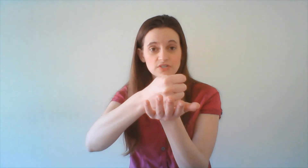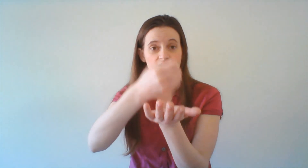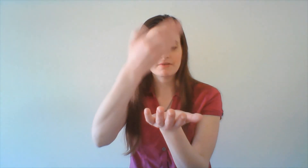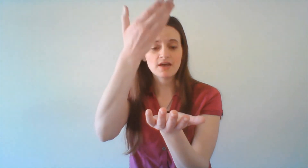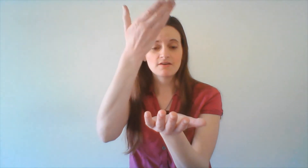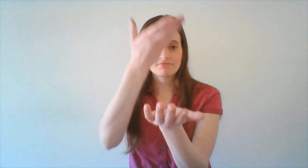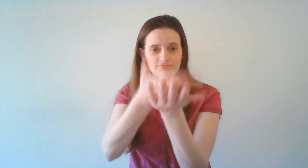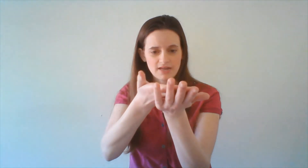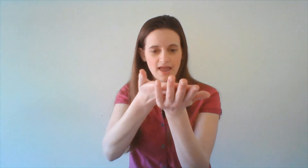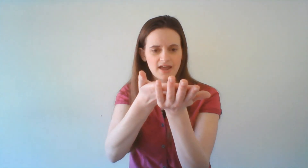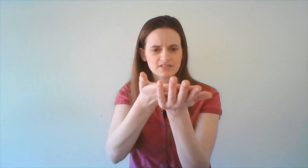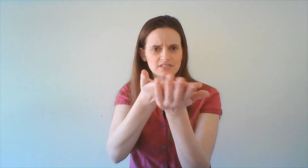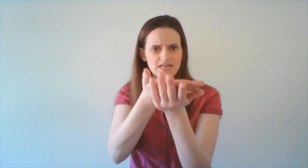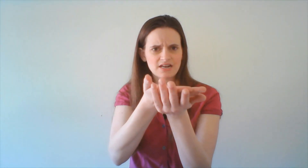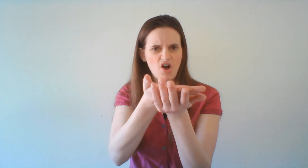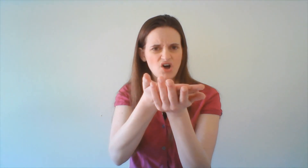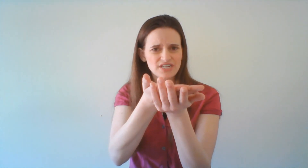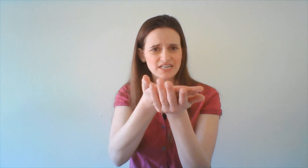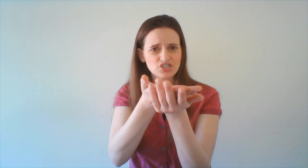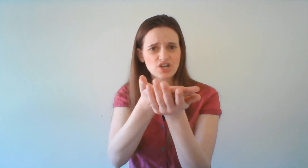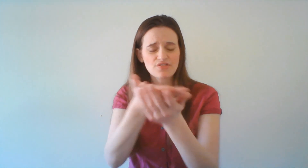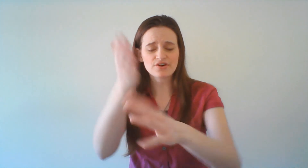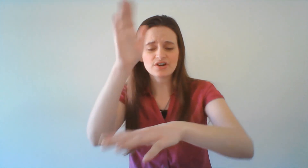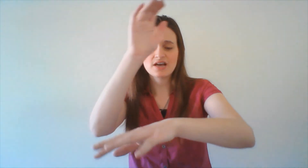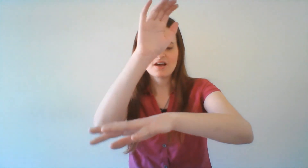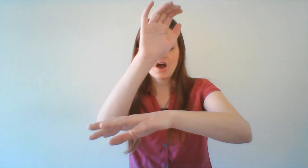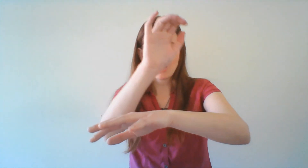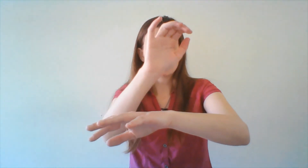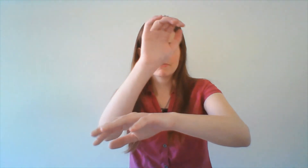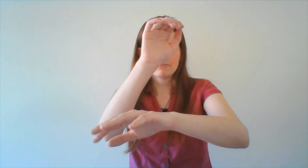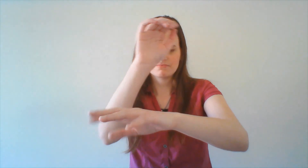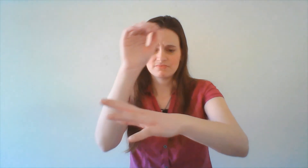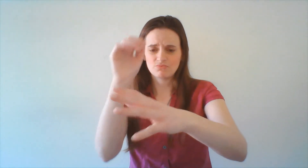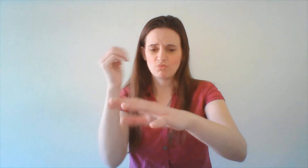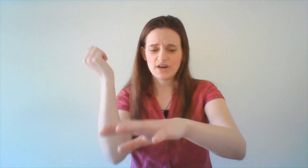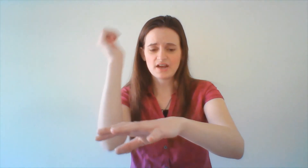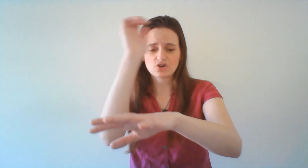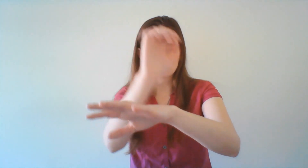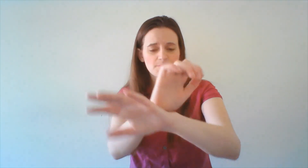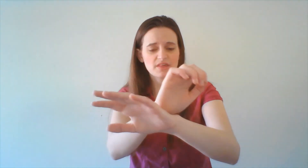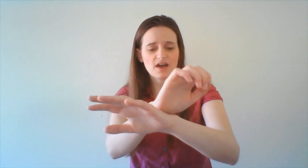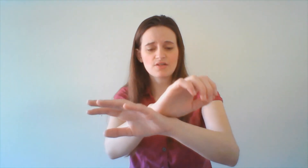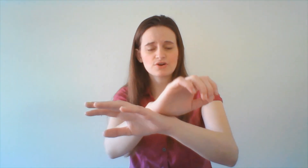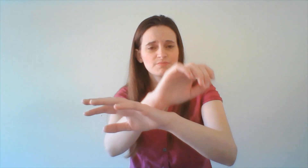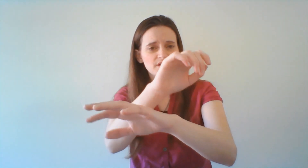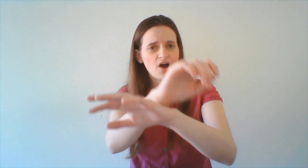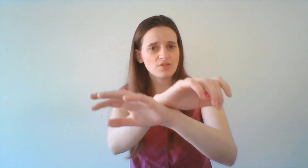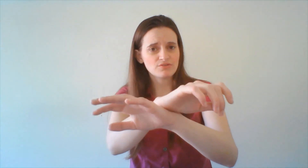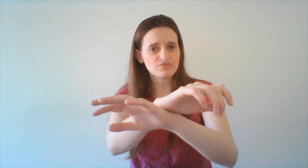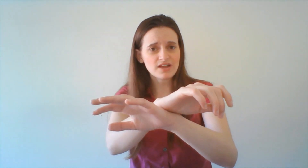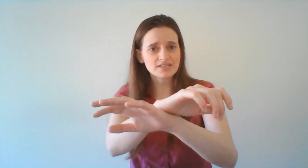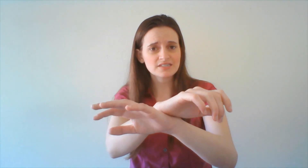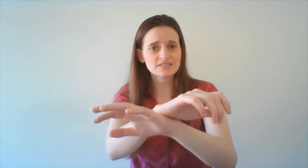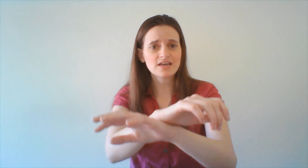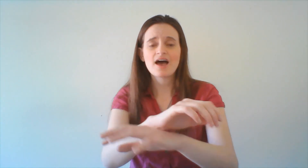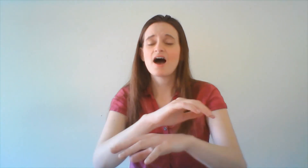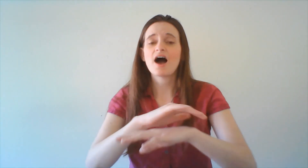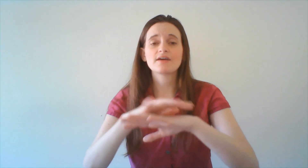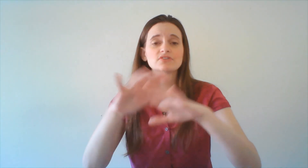hand, hands on each other, one hand on top of the other, but on the wrist. I have seen